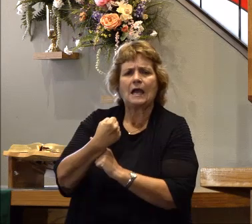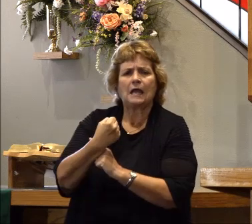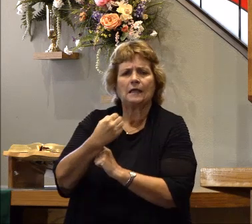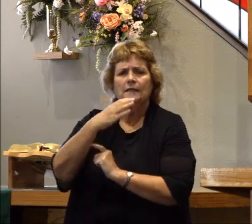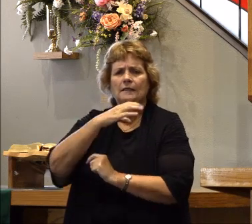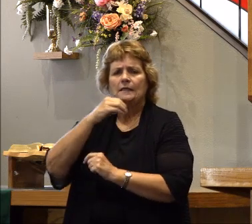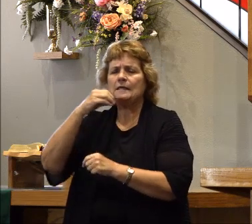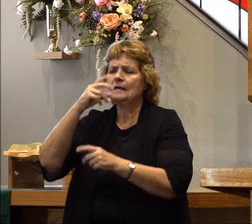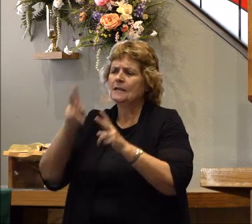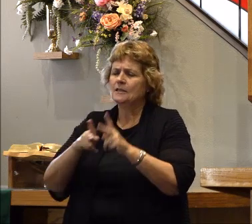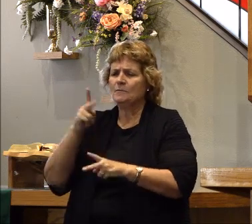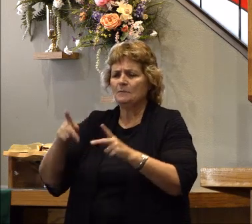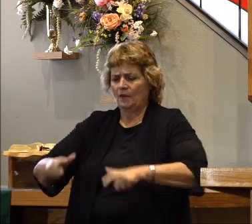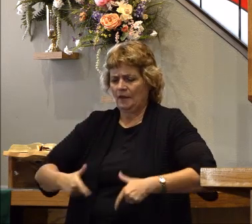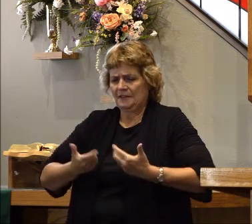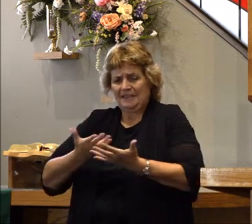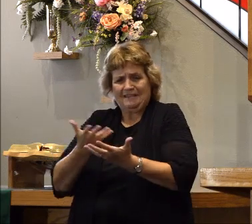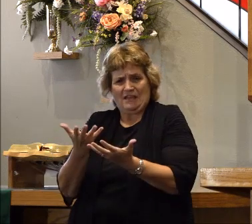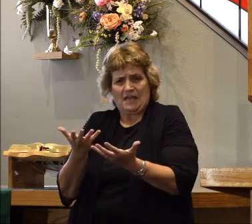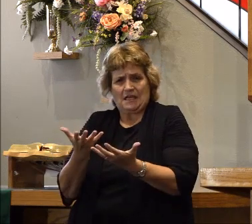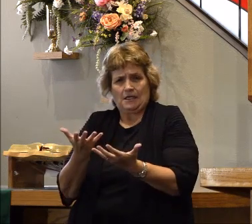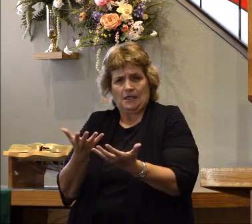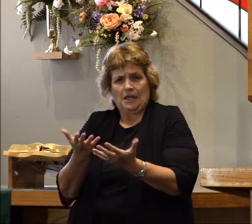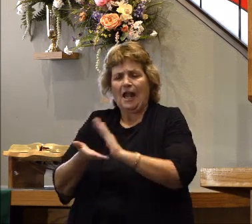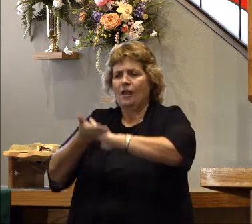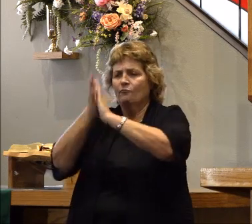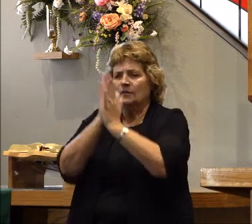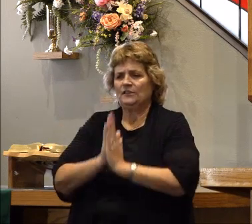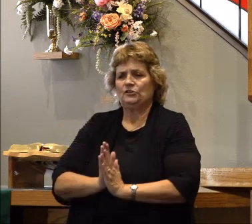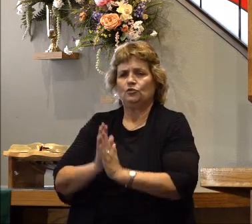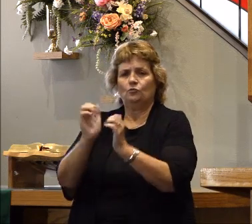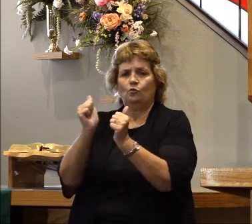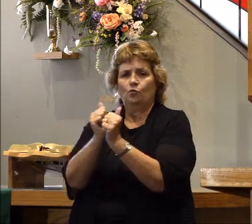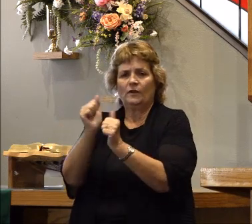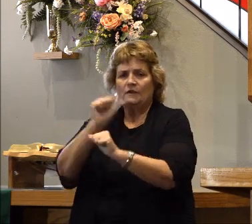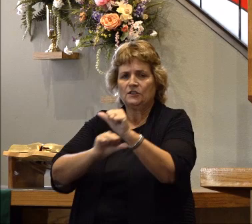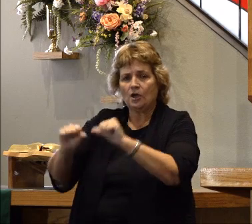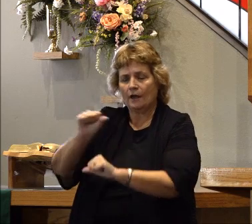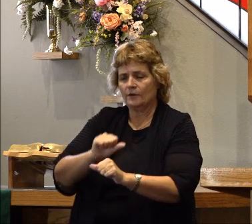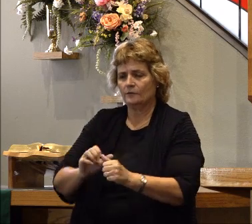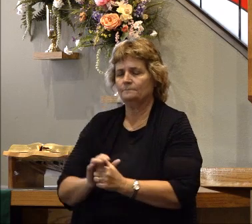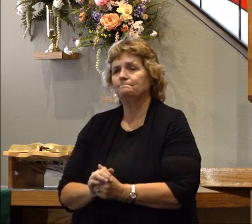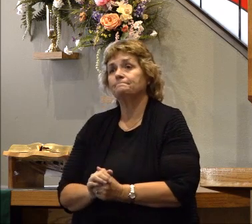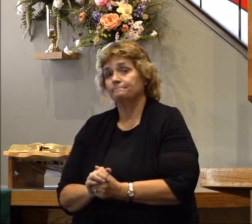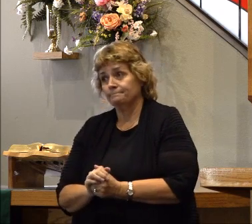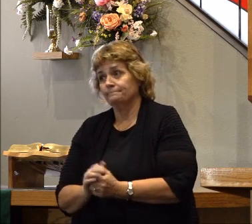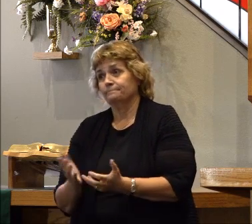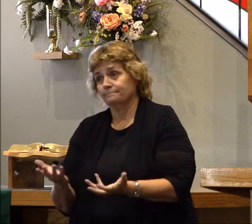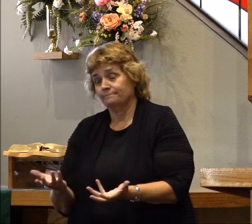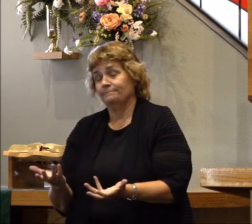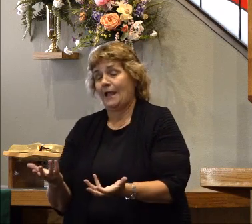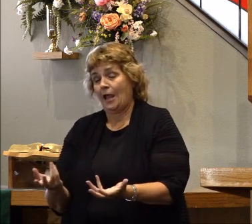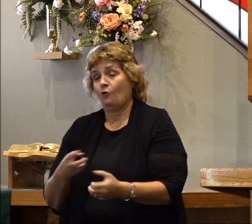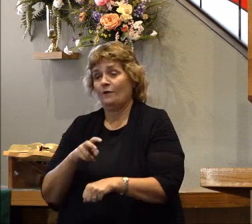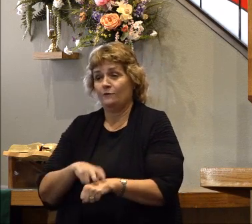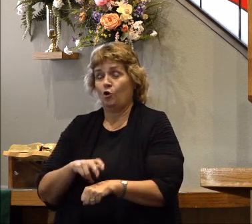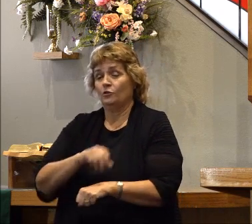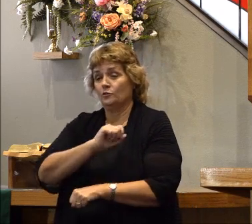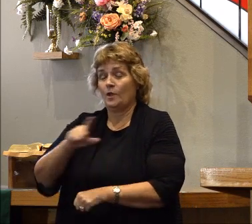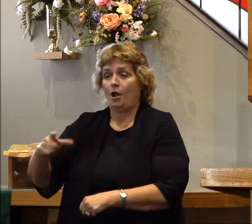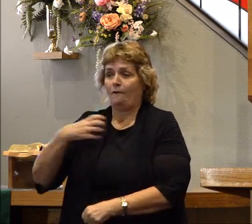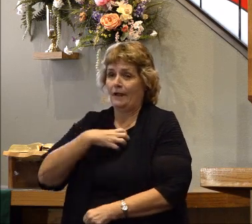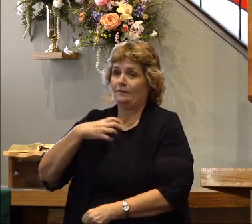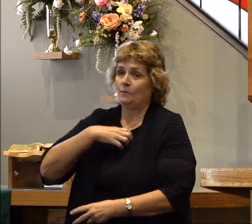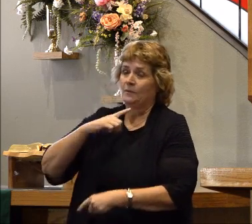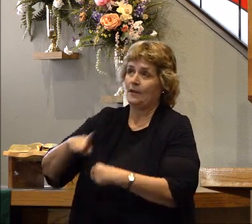another. Now, of course, we all have our pet gripes concerning our government and how it